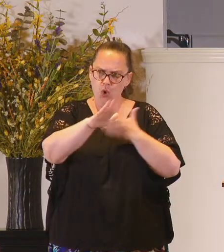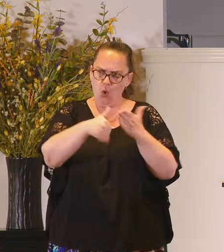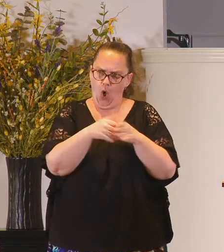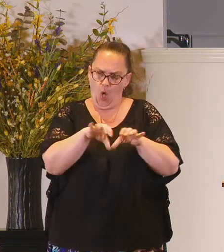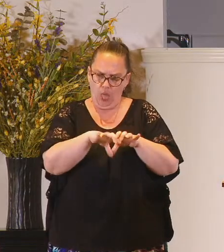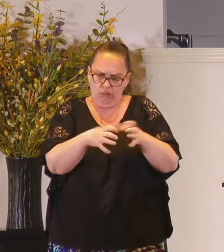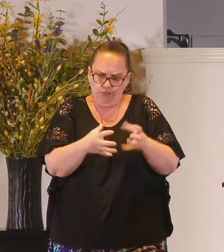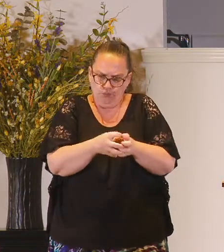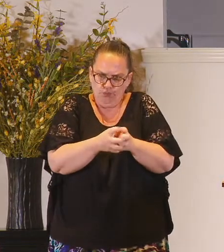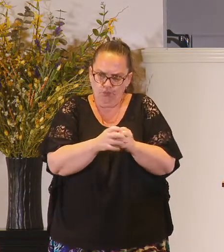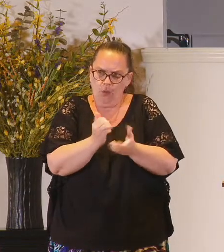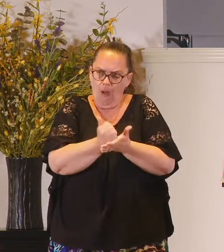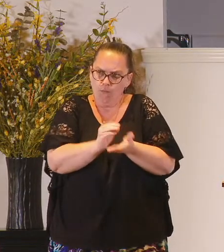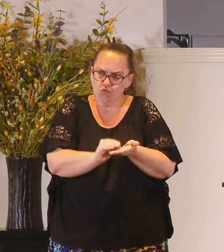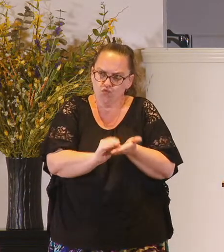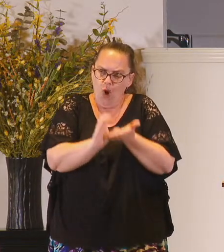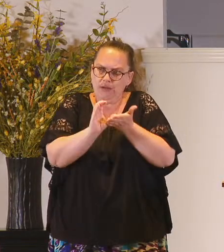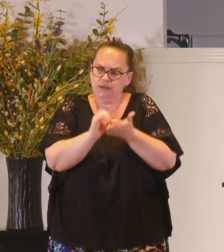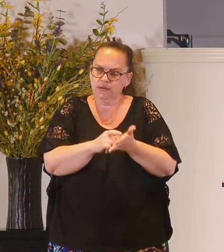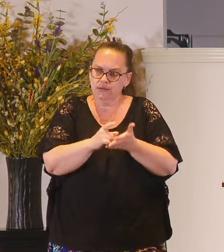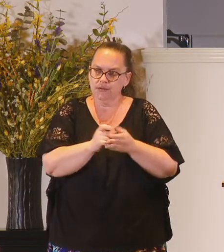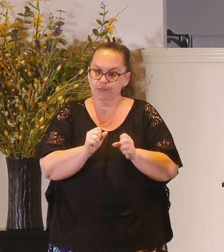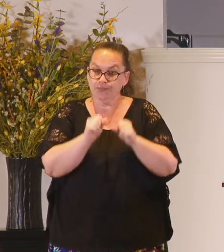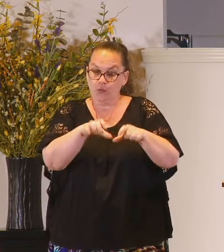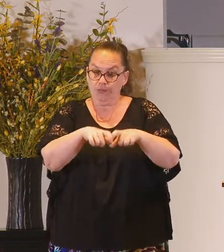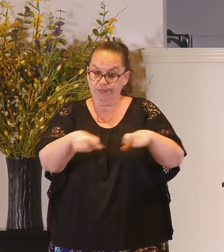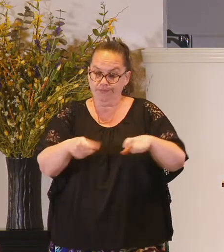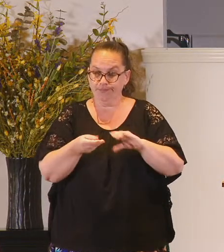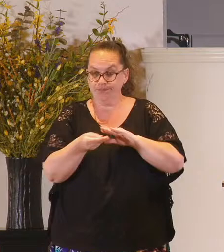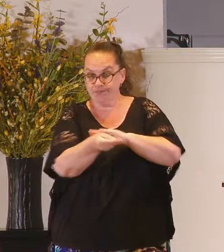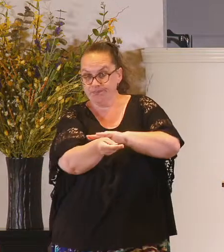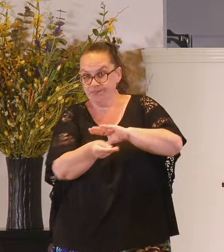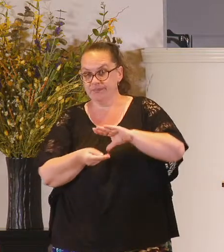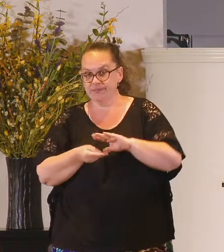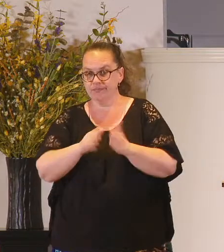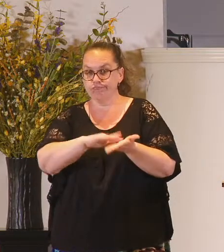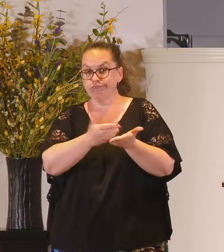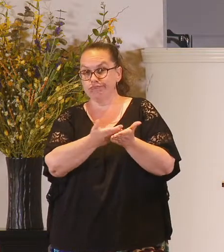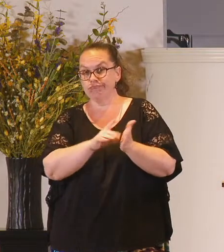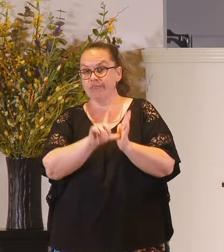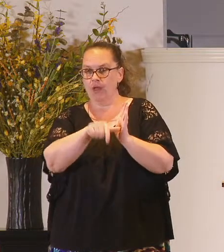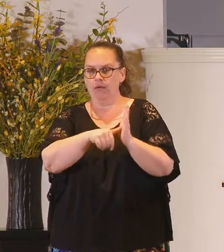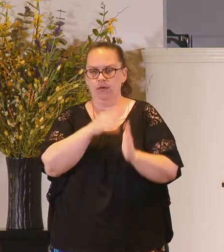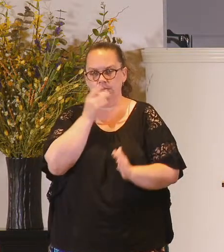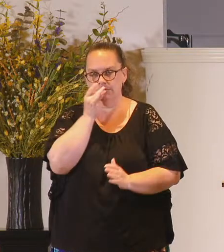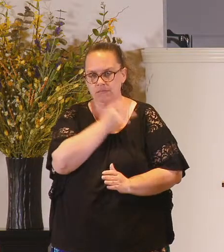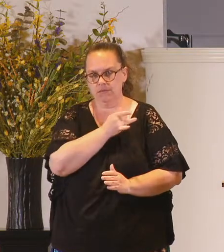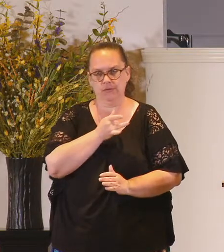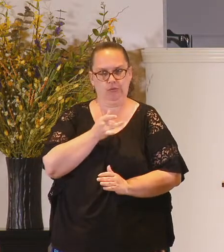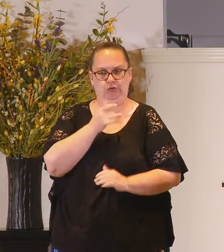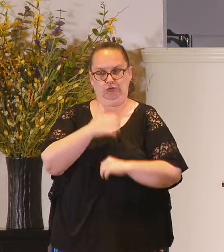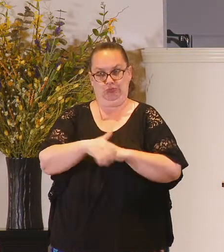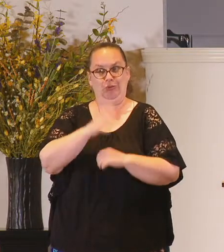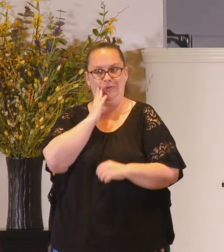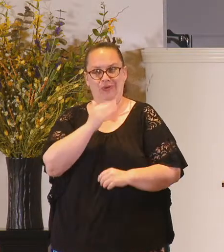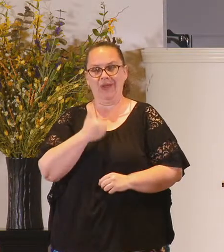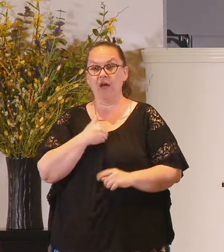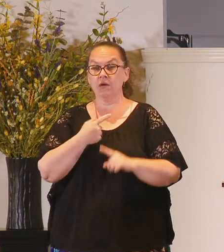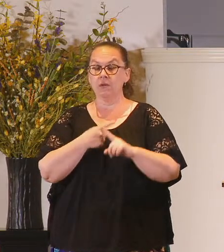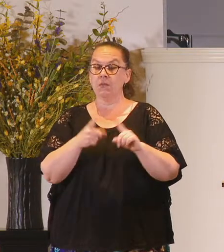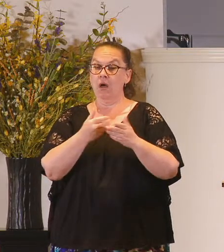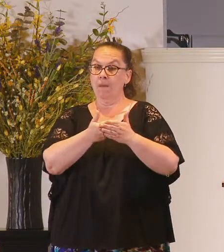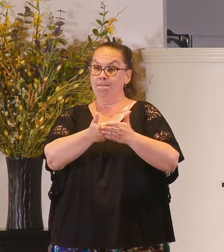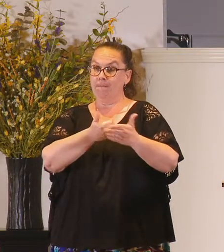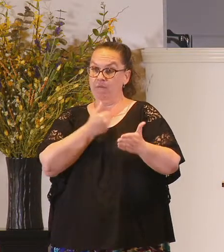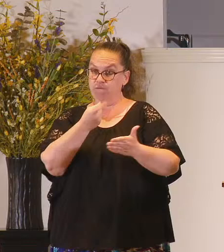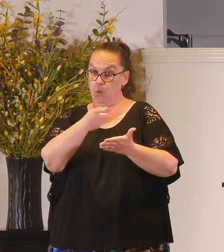dough. And you throw it in your loaf pan, stick it in the oven, and in a little while, you're going to have some very tasty bread. But before you